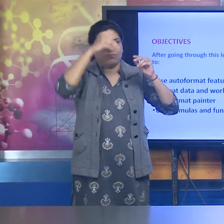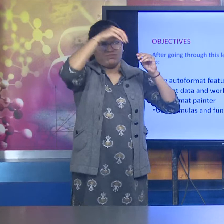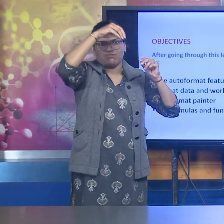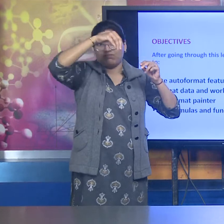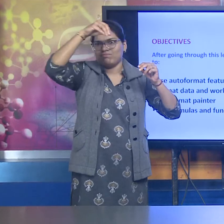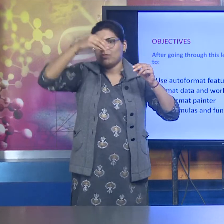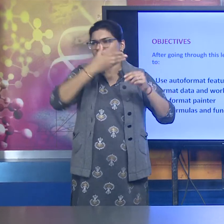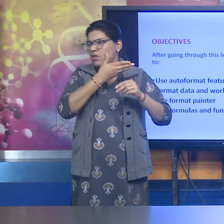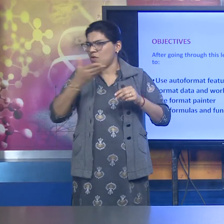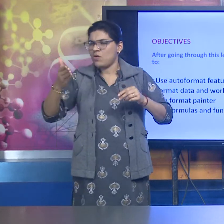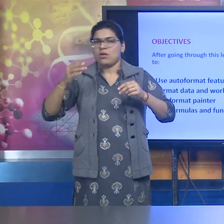data